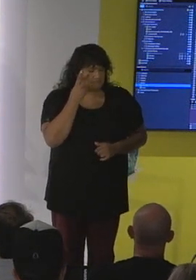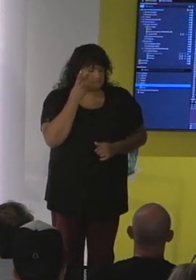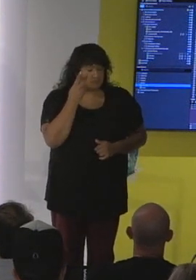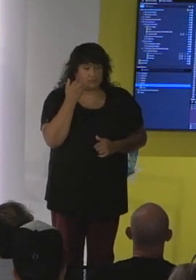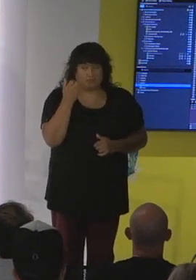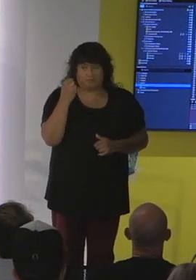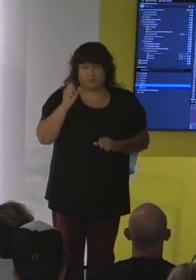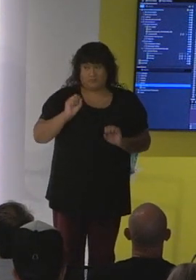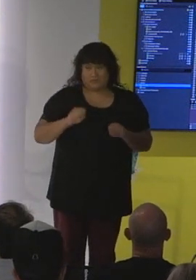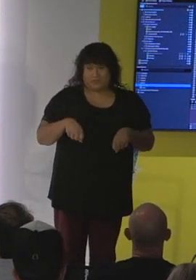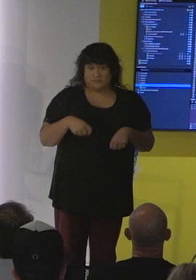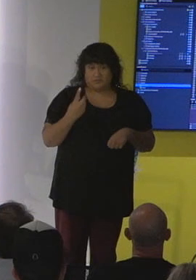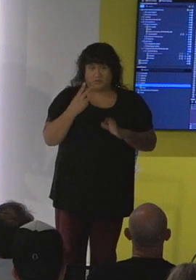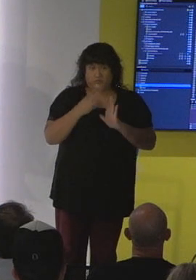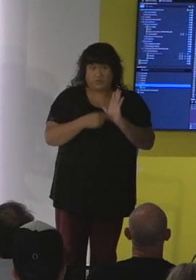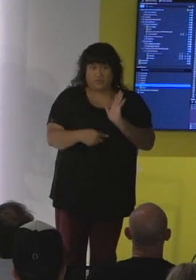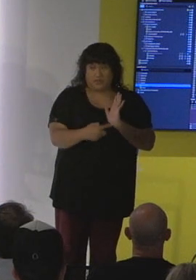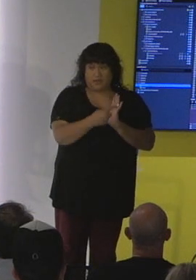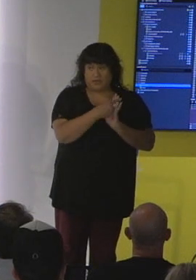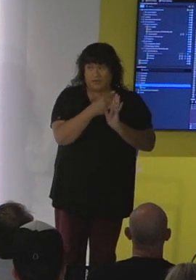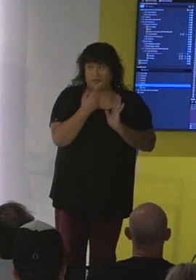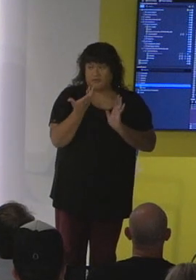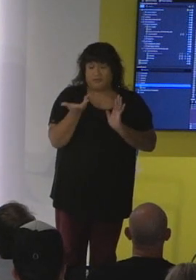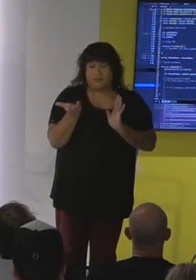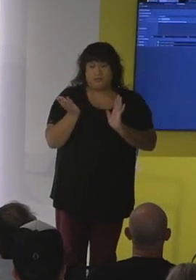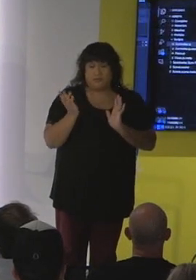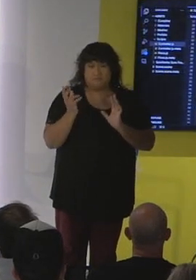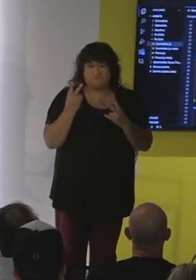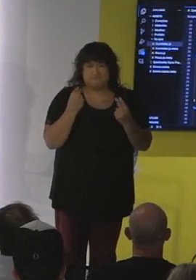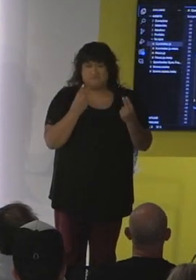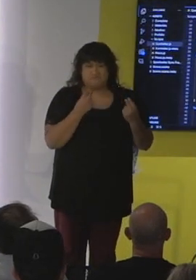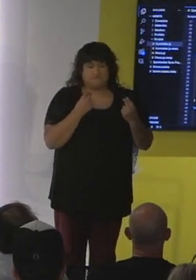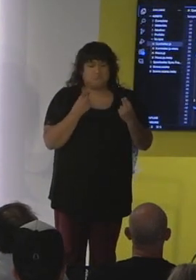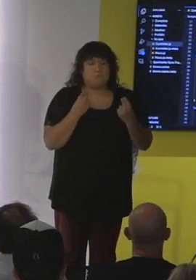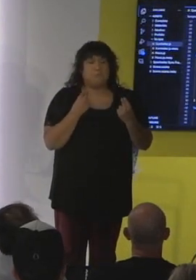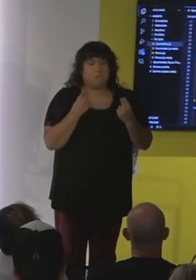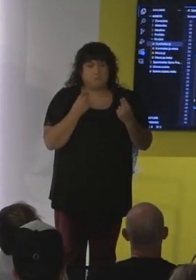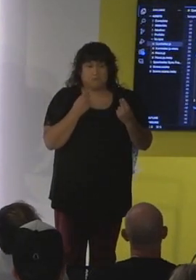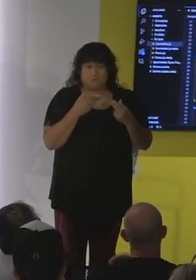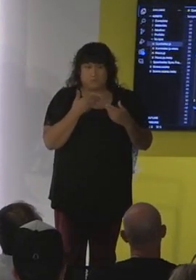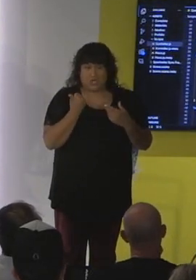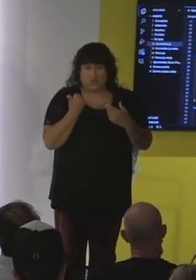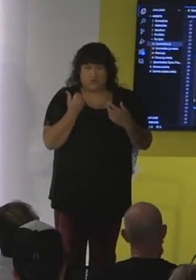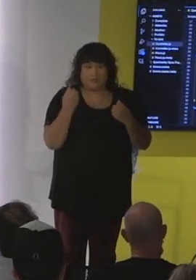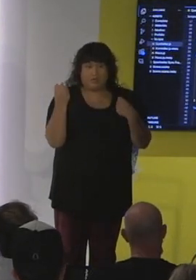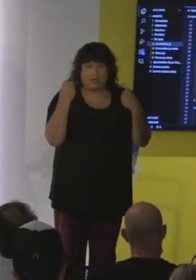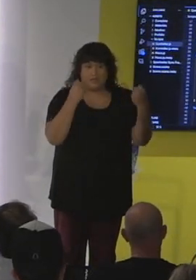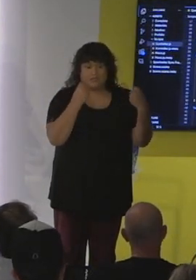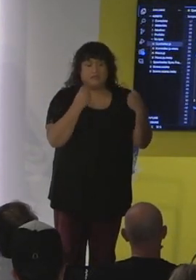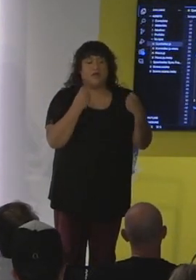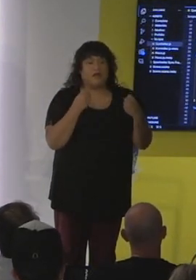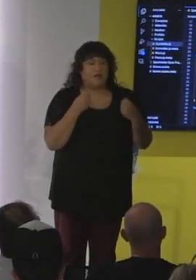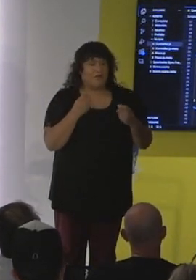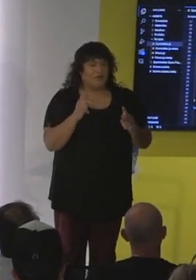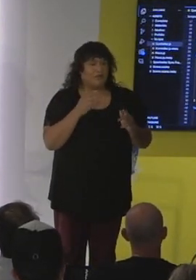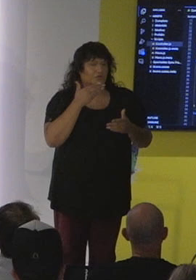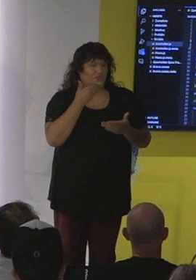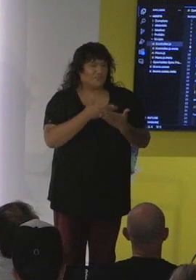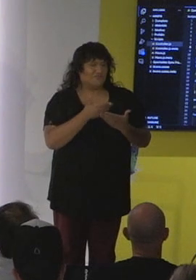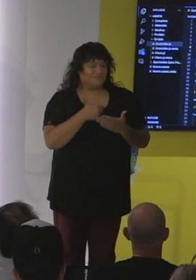can anybody read this at all? I'm gonna think not really. Okay, is this better? Better? Good, okay, we'll work over